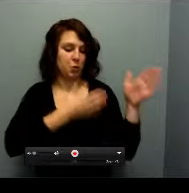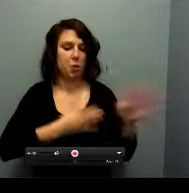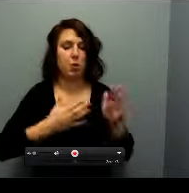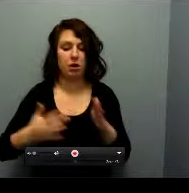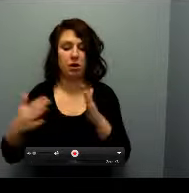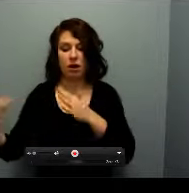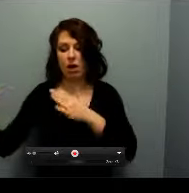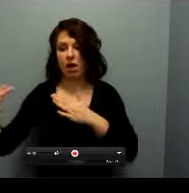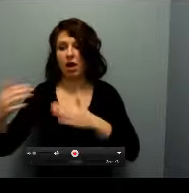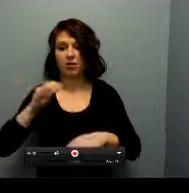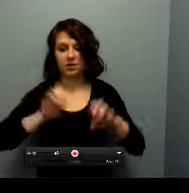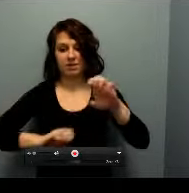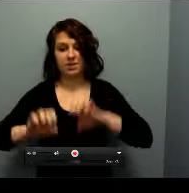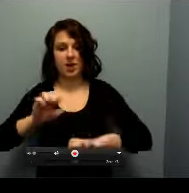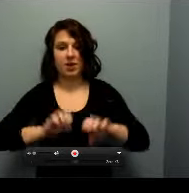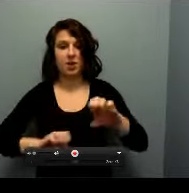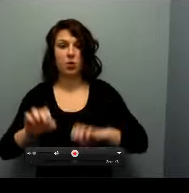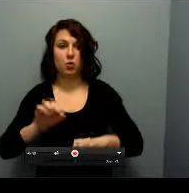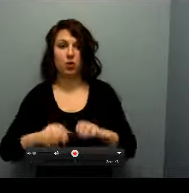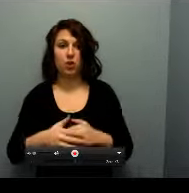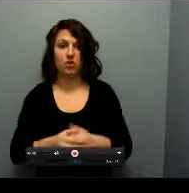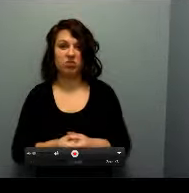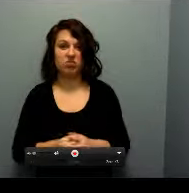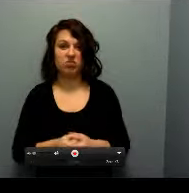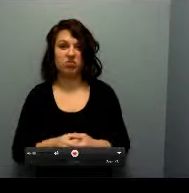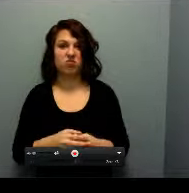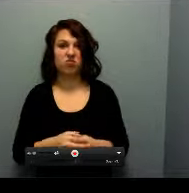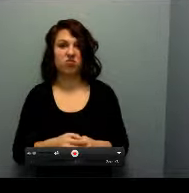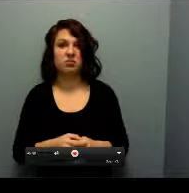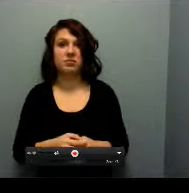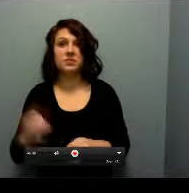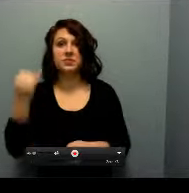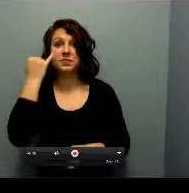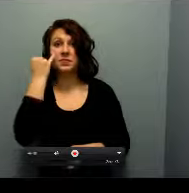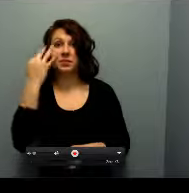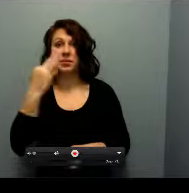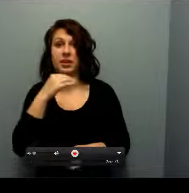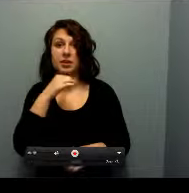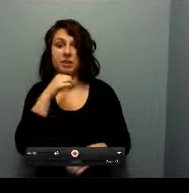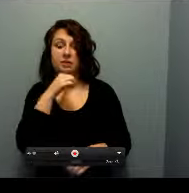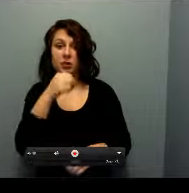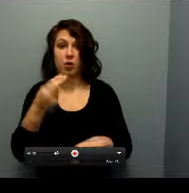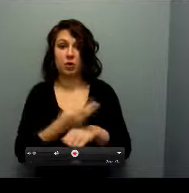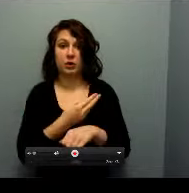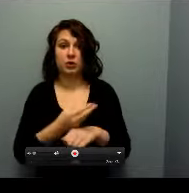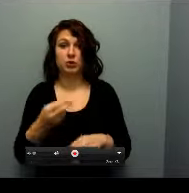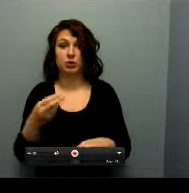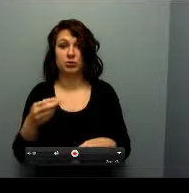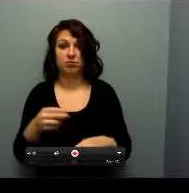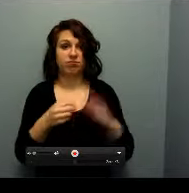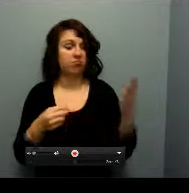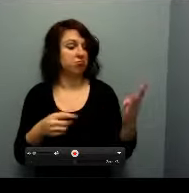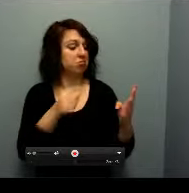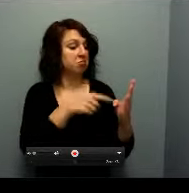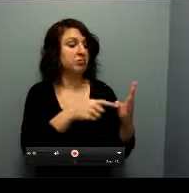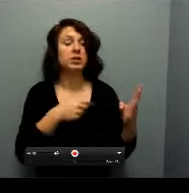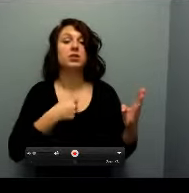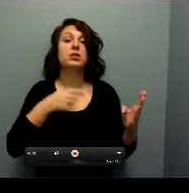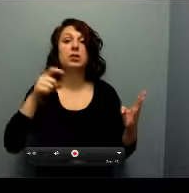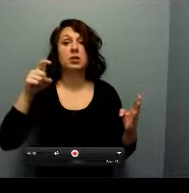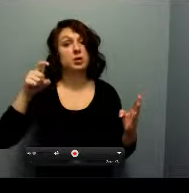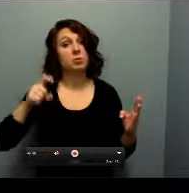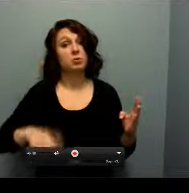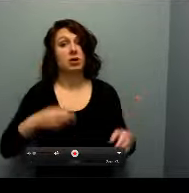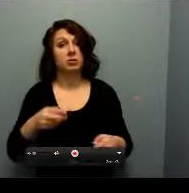organize the evaluation if you wish. If you don't use a form, you still have to use a